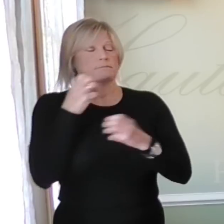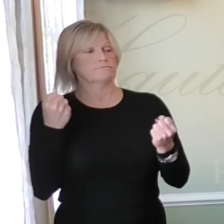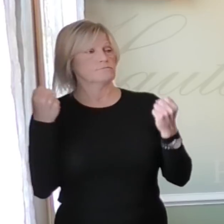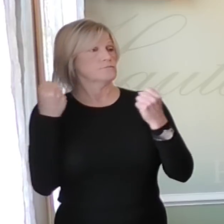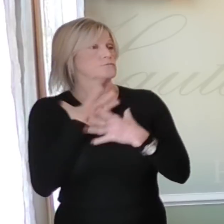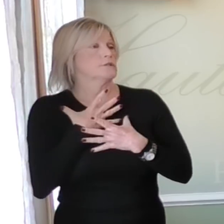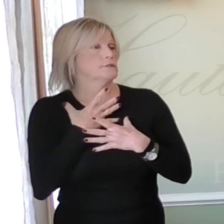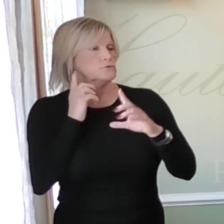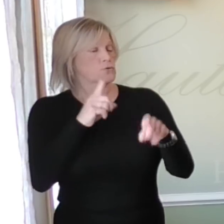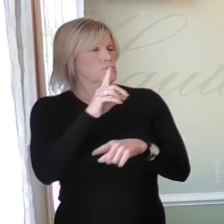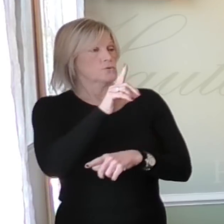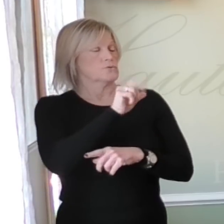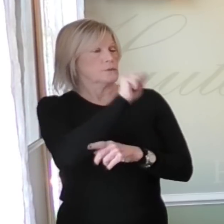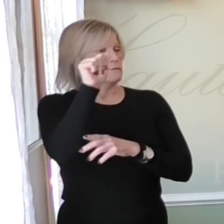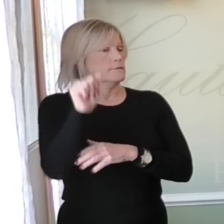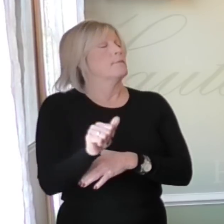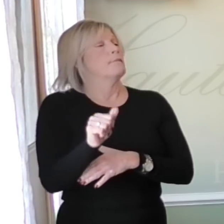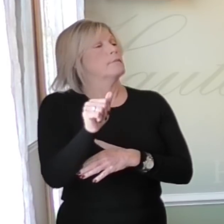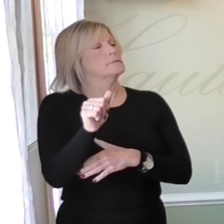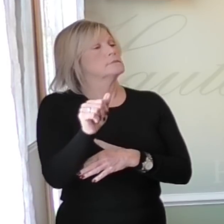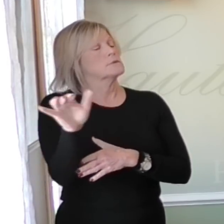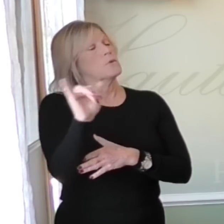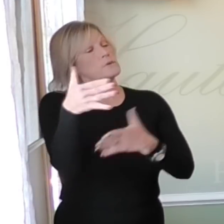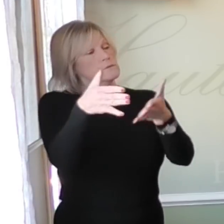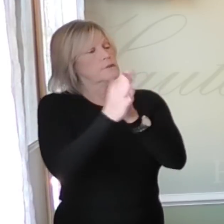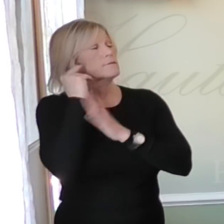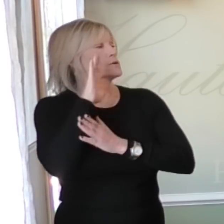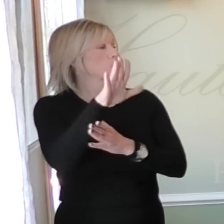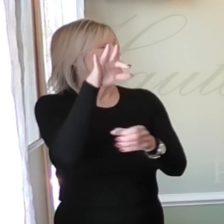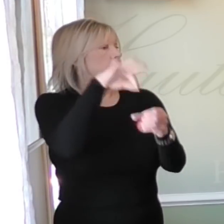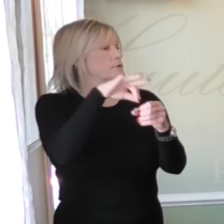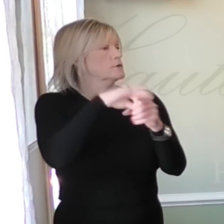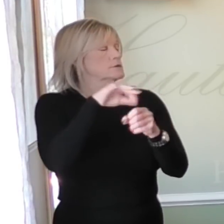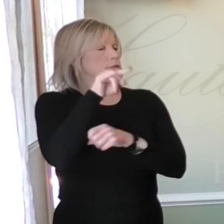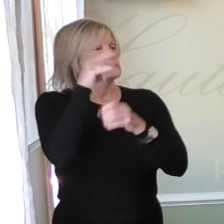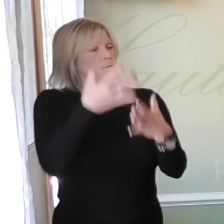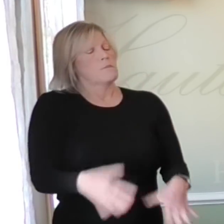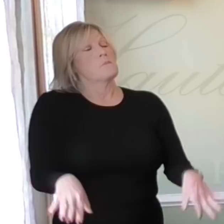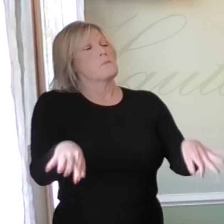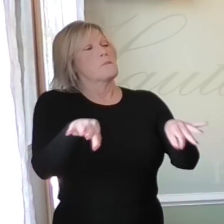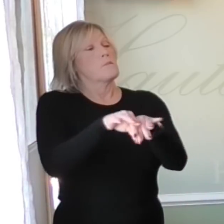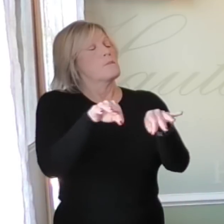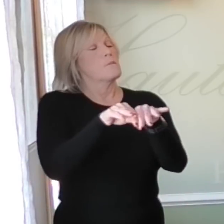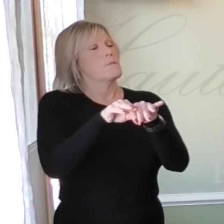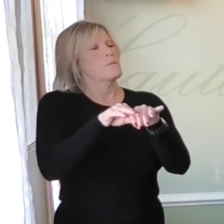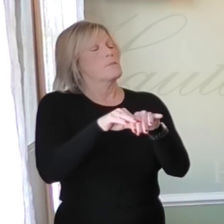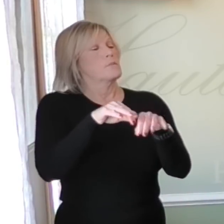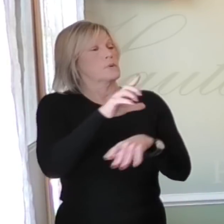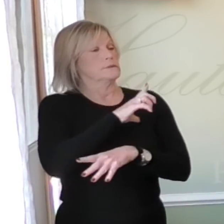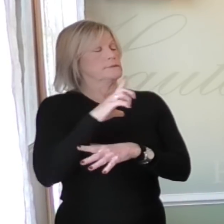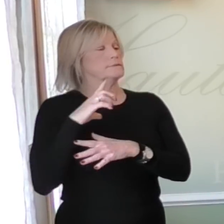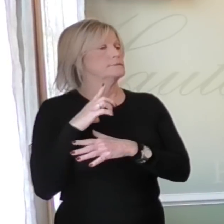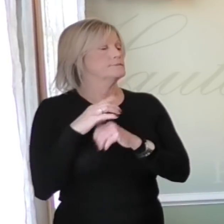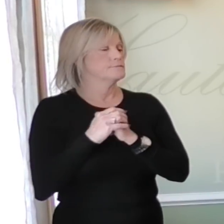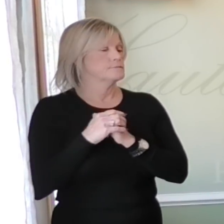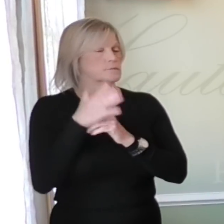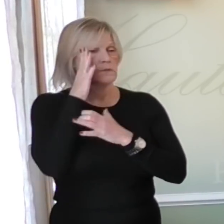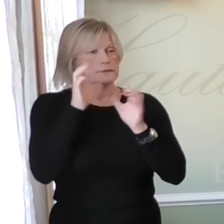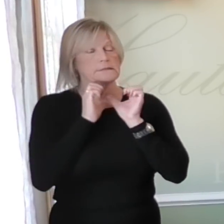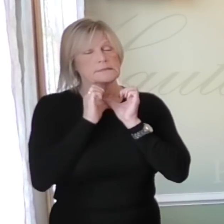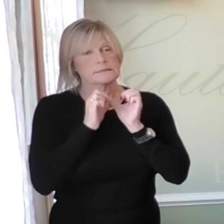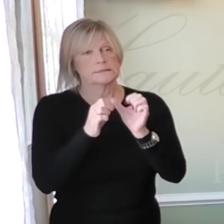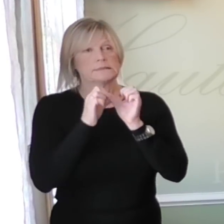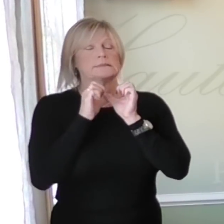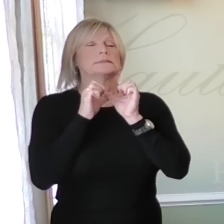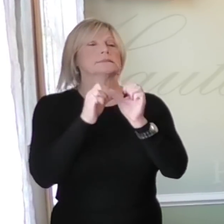afraid to go to Annapolis to also ask for your votes on these important pieces of legislation. We're going to